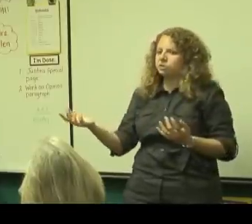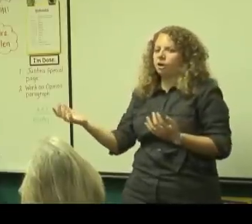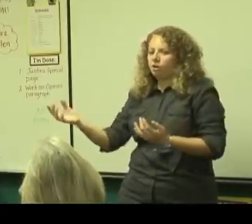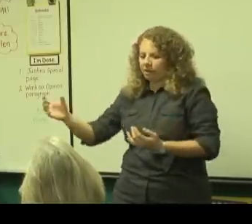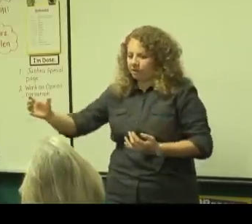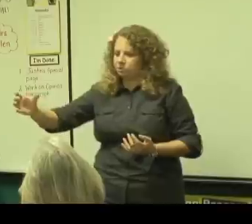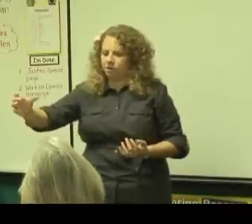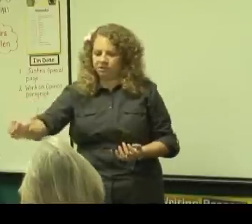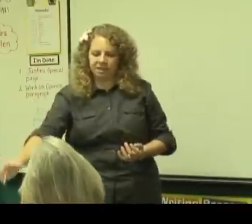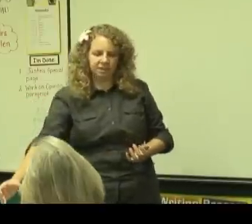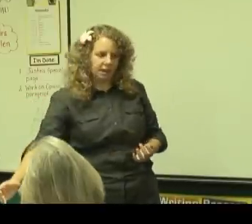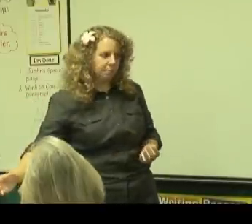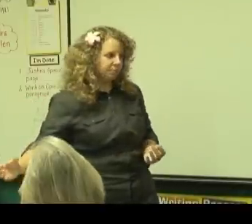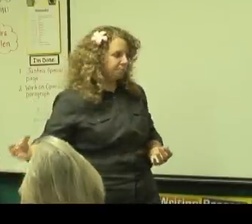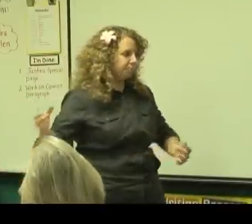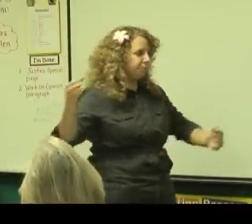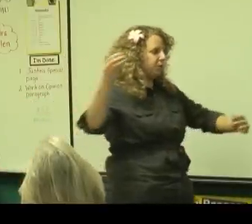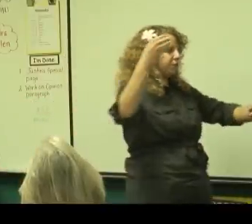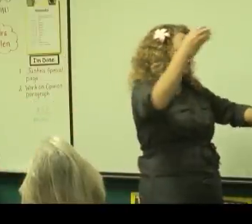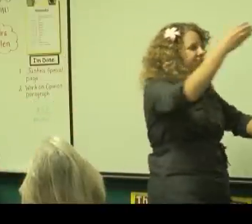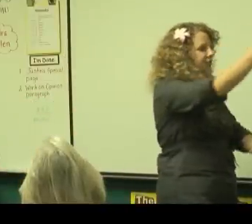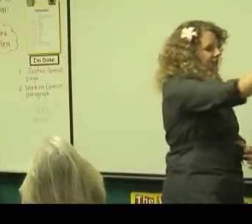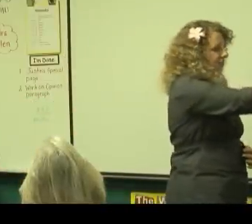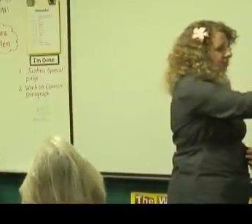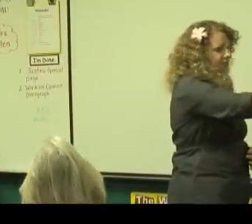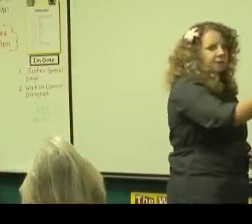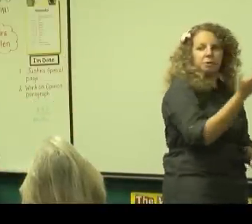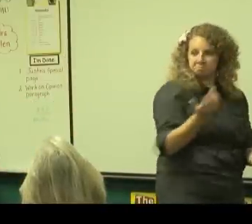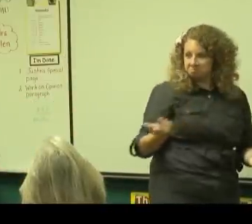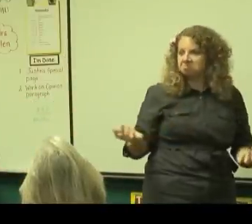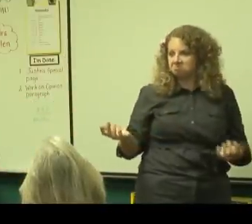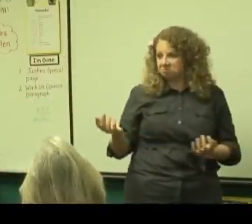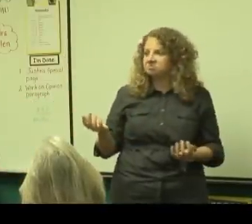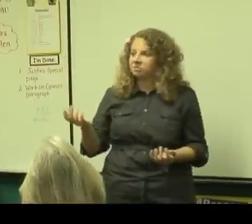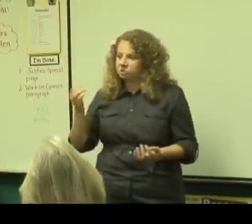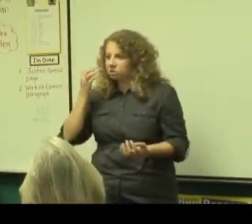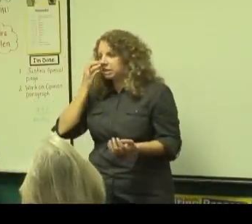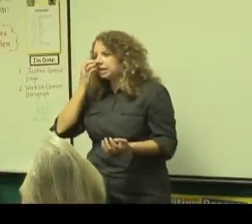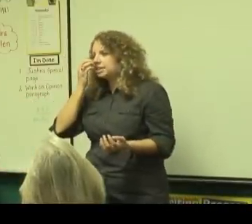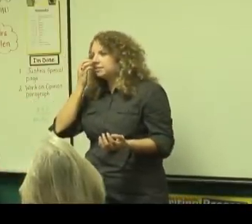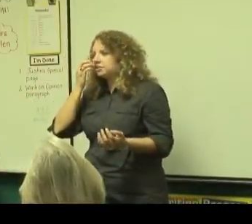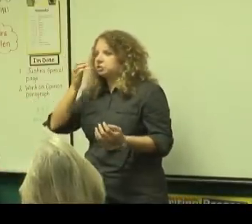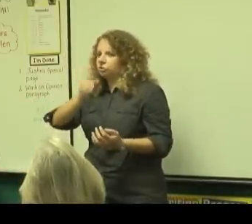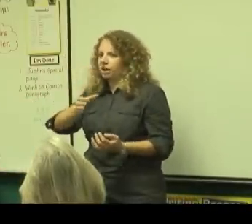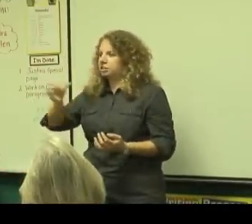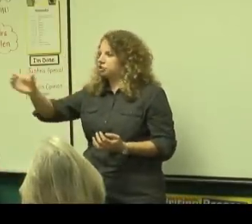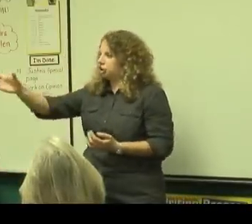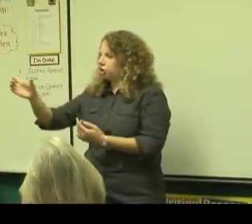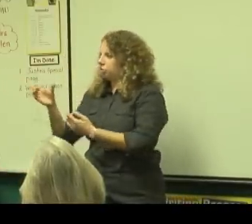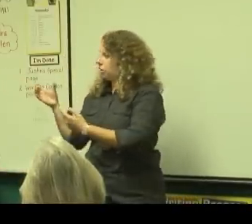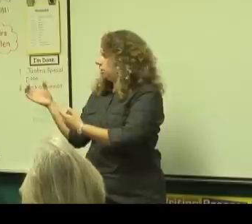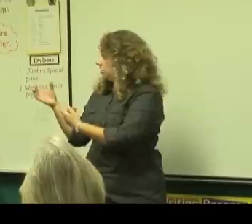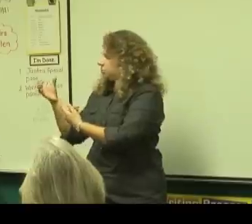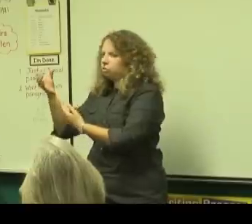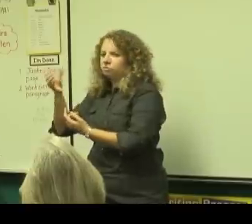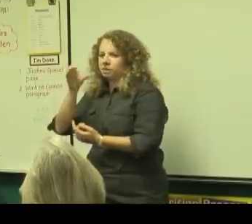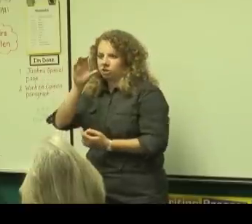go, okay, so I'll take the cup, I'll put it over here, and then I'll set it down the table. So that's the idea of it, so I can show the movement or I